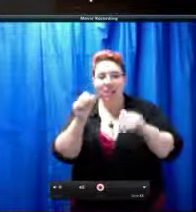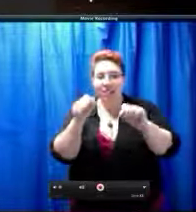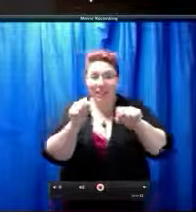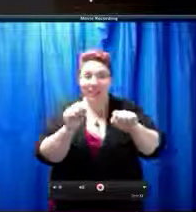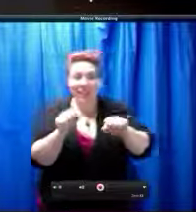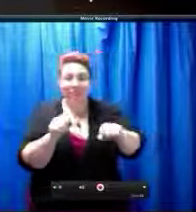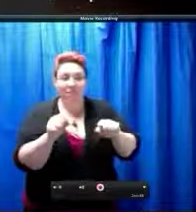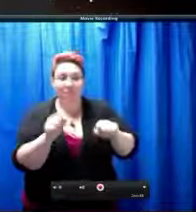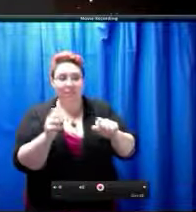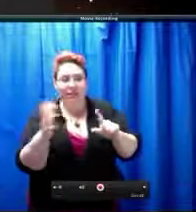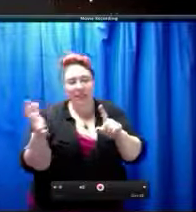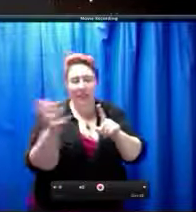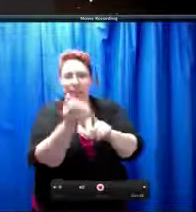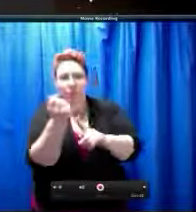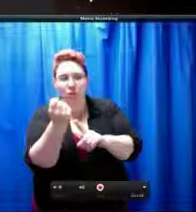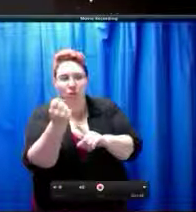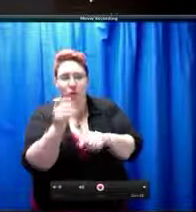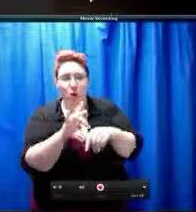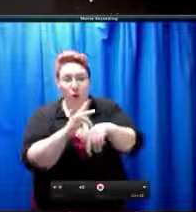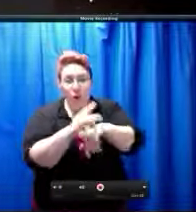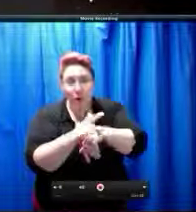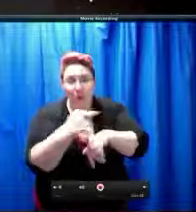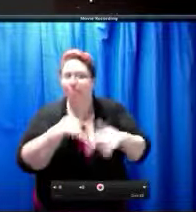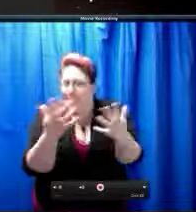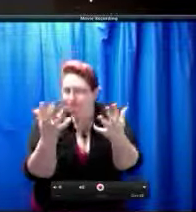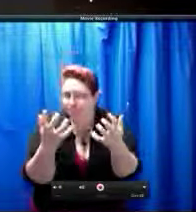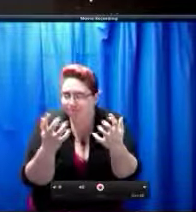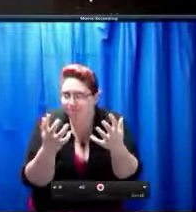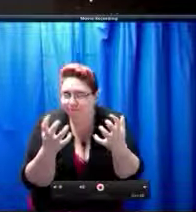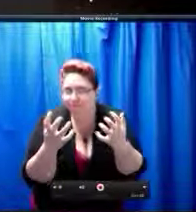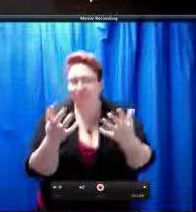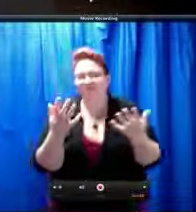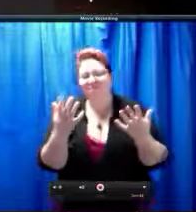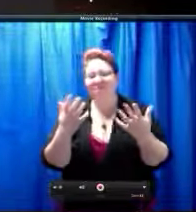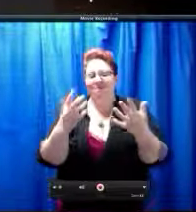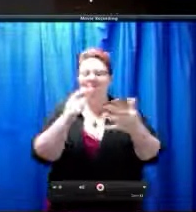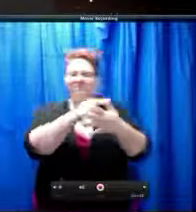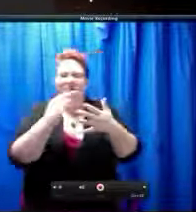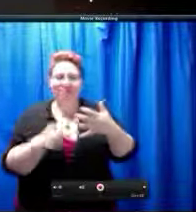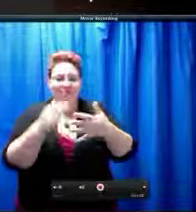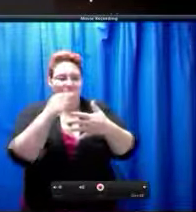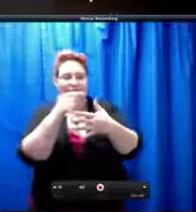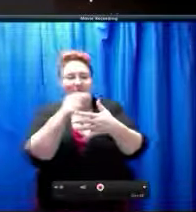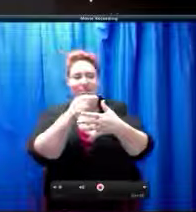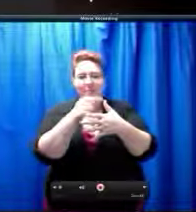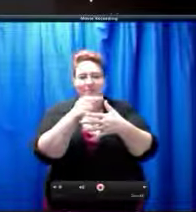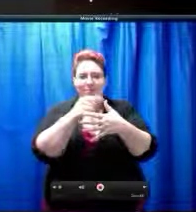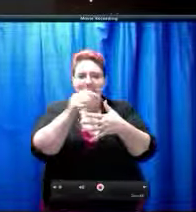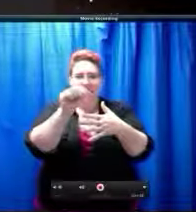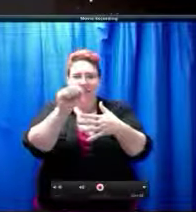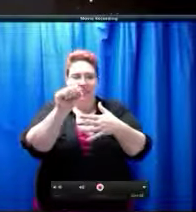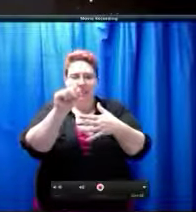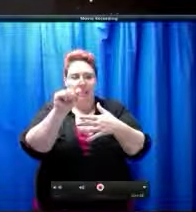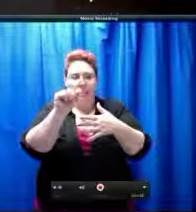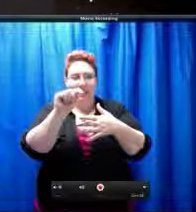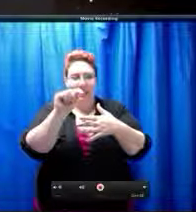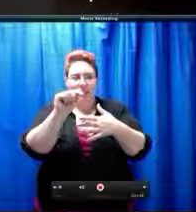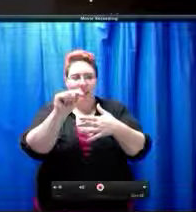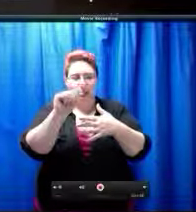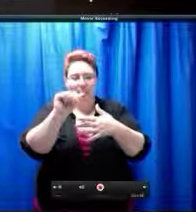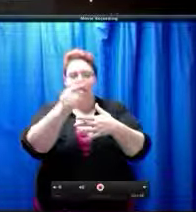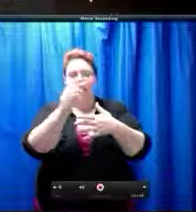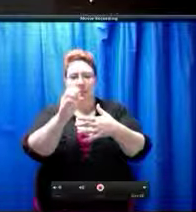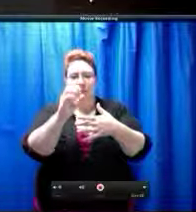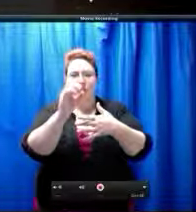it so we can catch them earlier. At stage 0, that's generally the earliest form. We can find them in a cellular level or in a